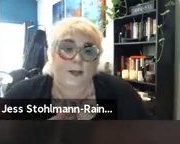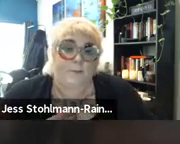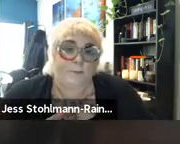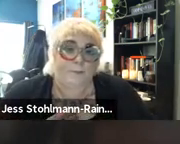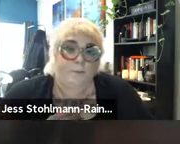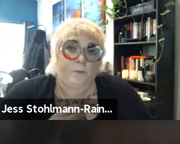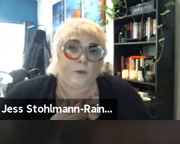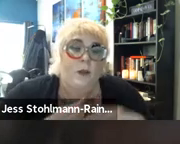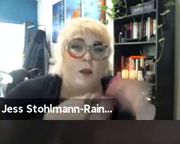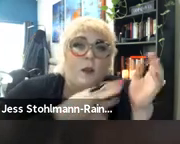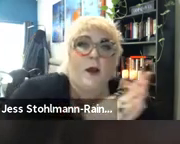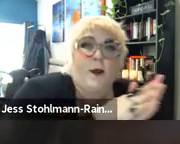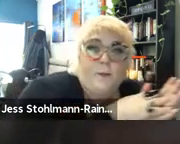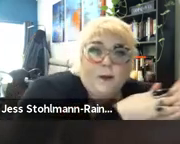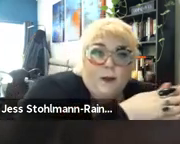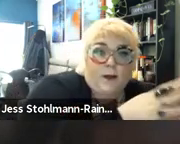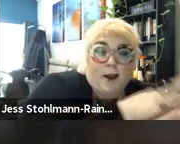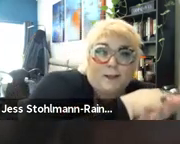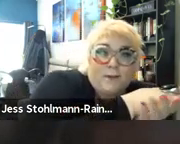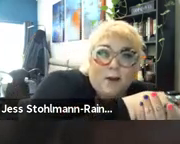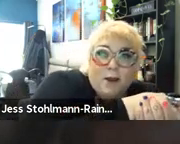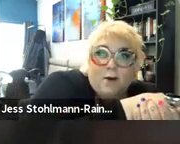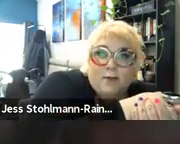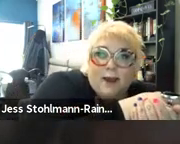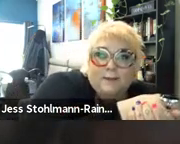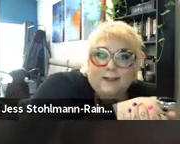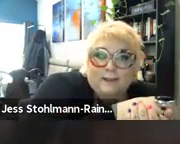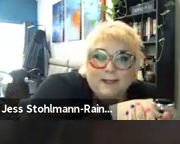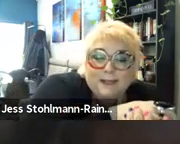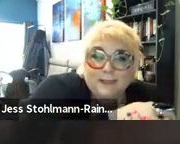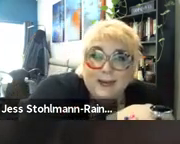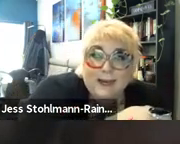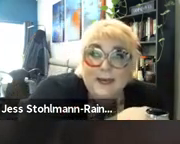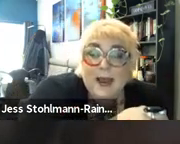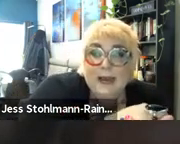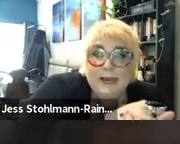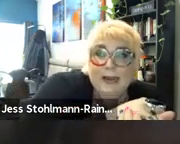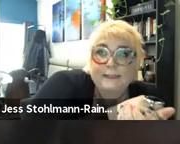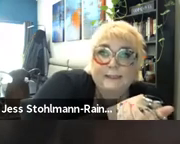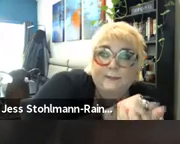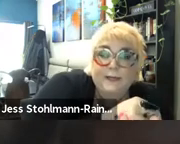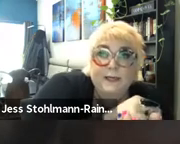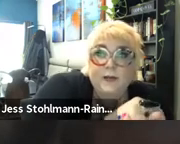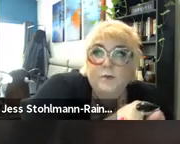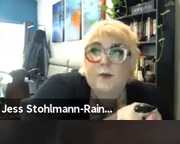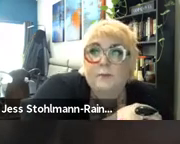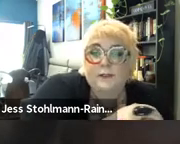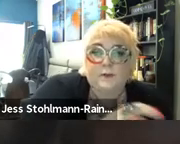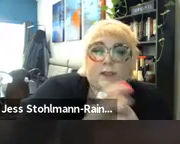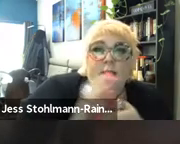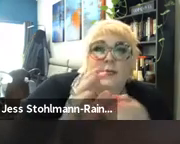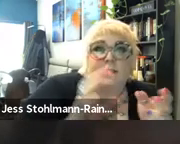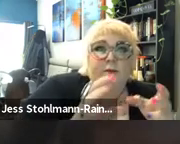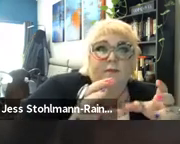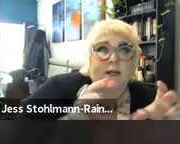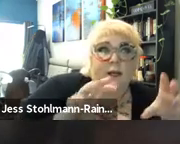lifeline um not too long ago the FCC designated 988 to be the new number